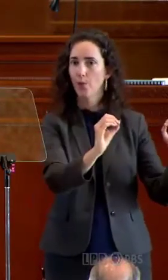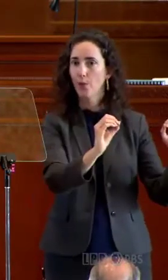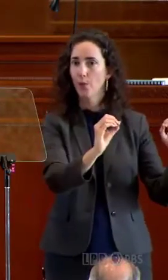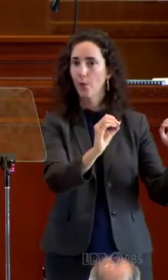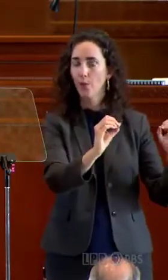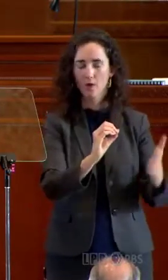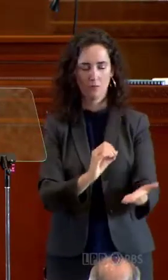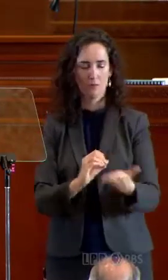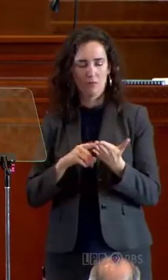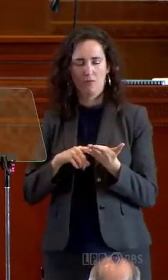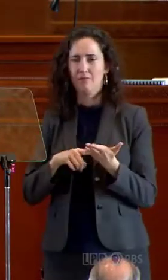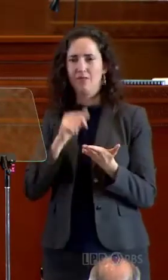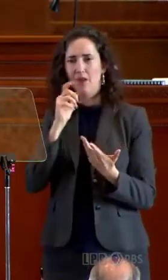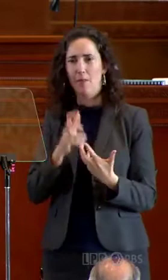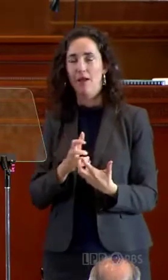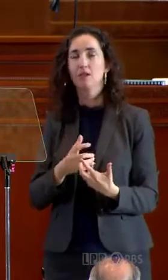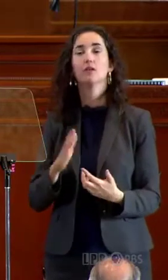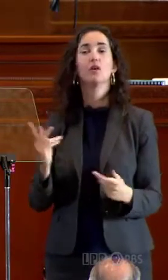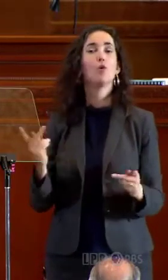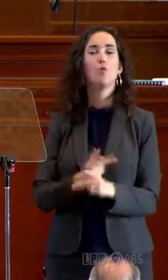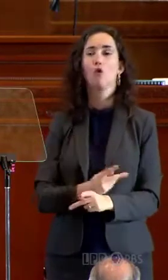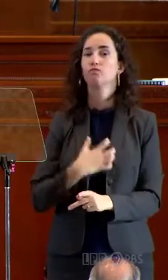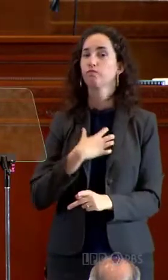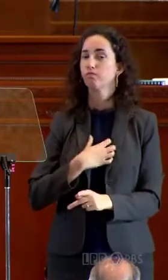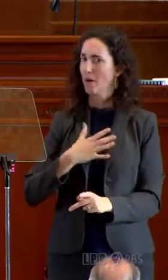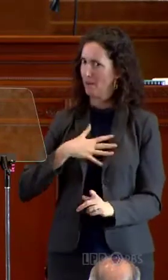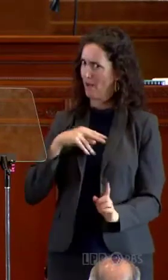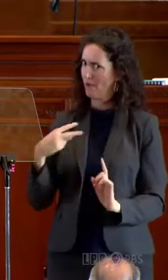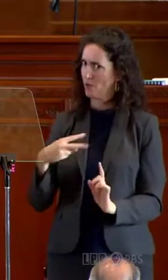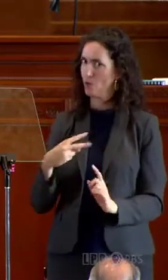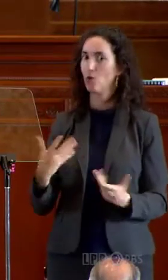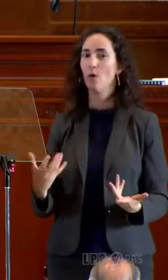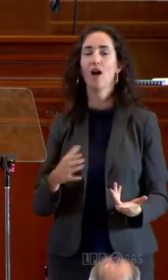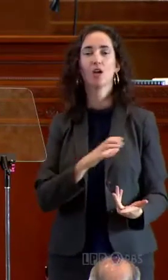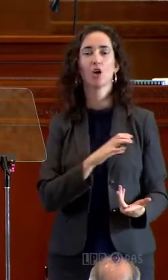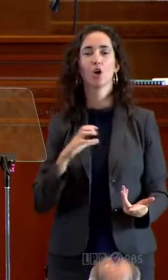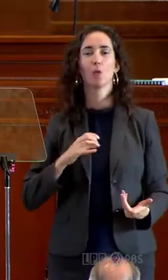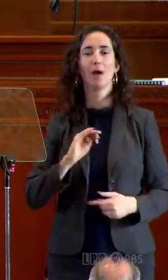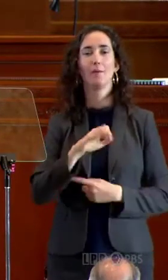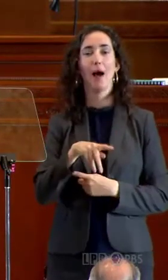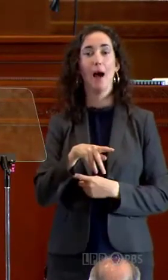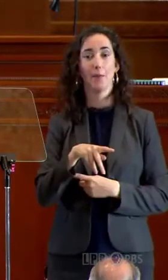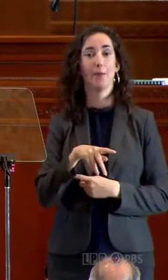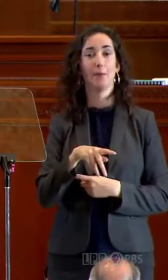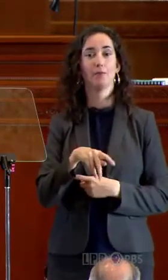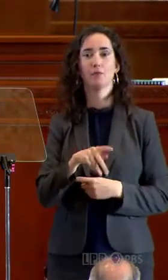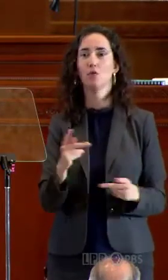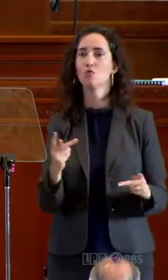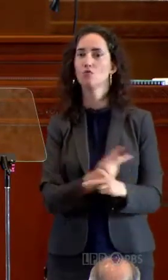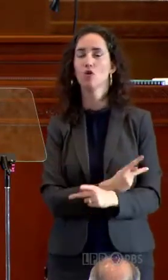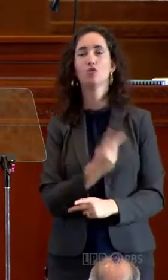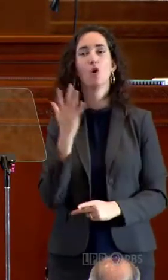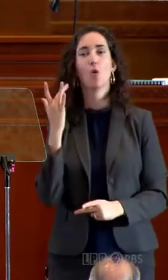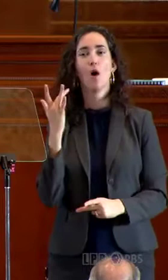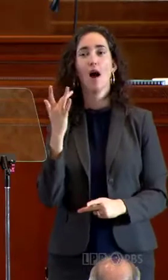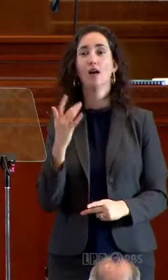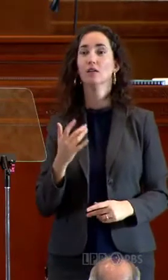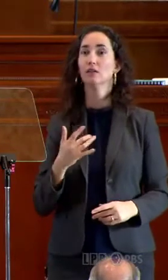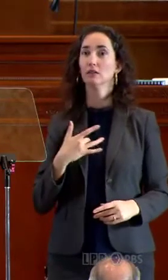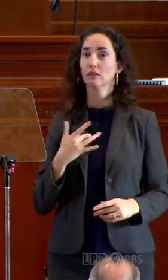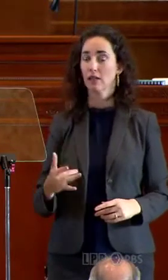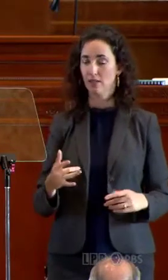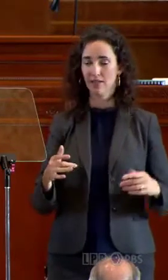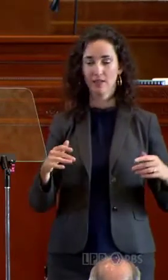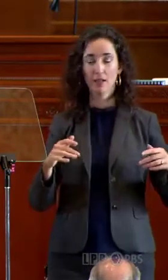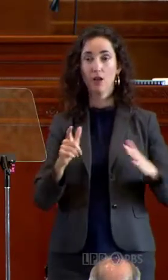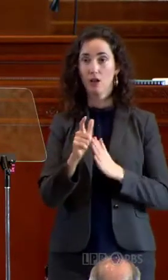my view, the most egregious case is the congressional map, because there are half as many majority-minority